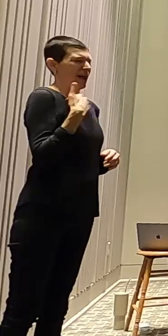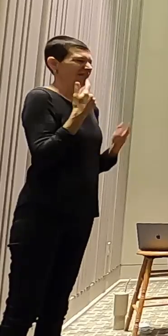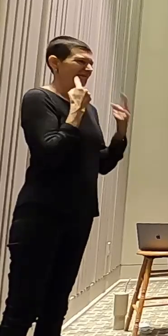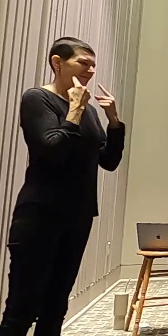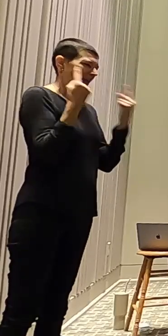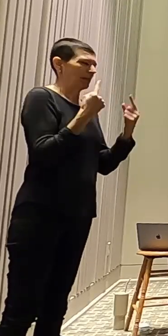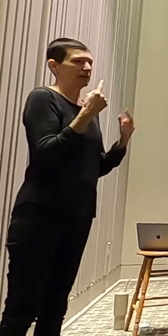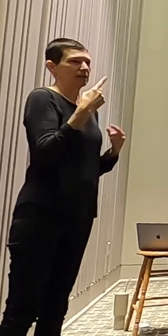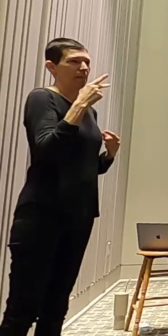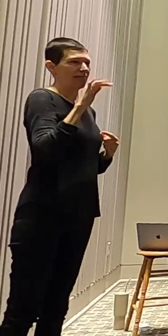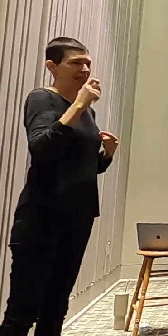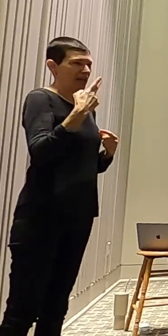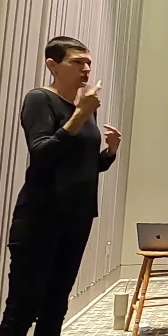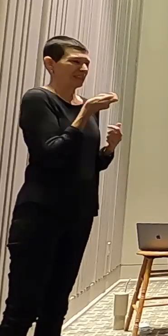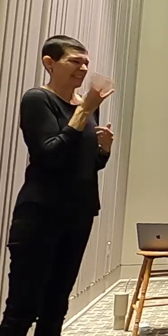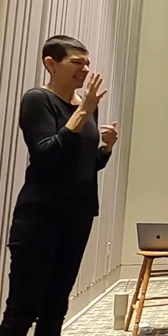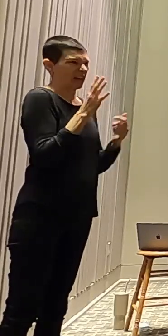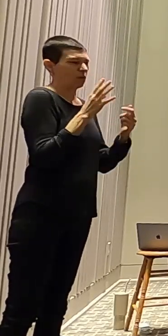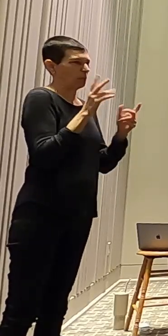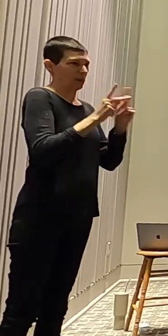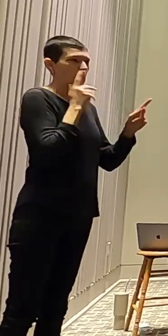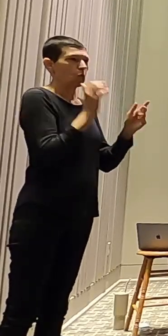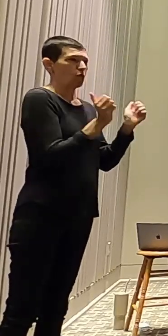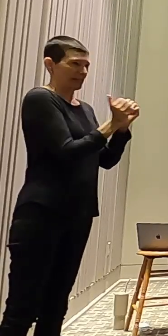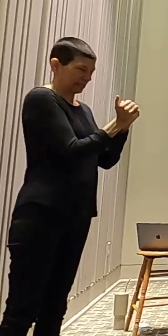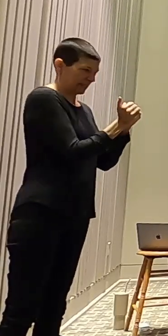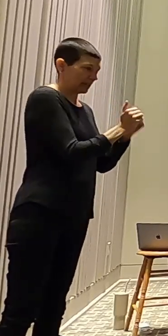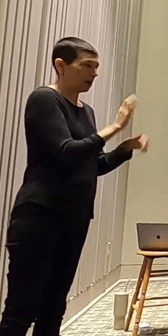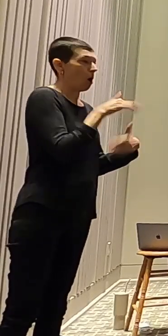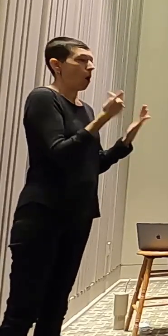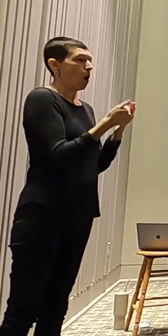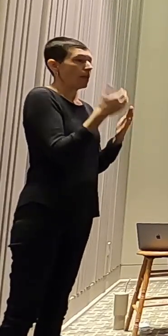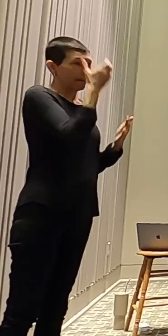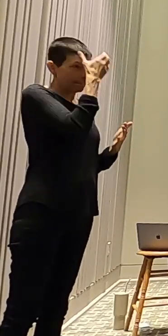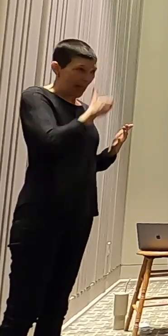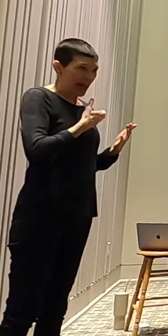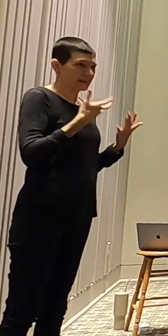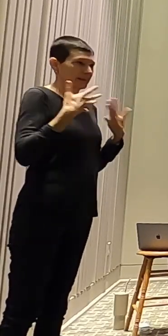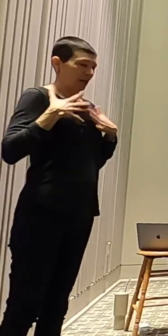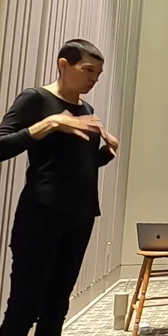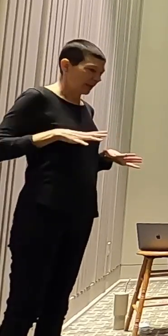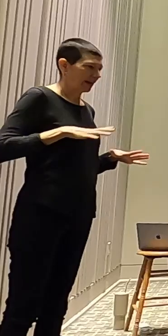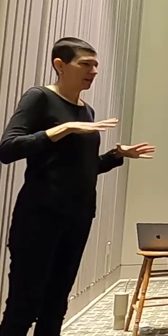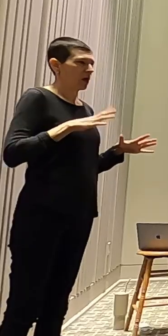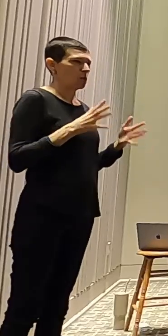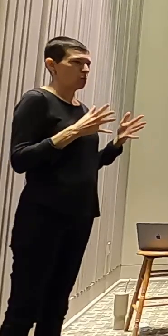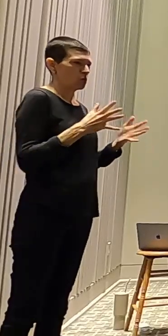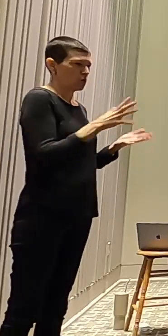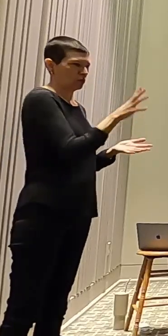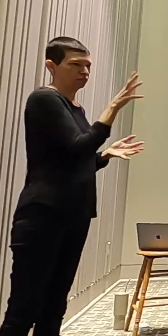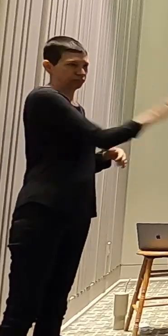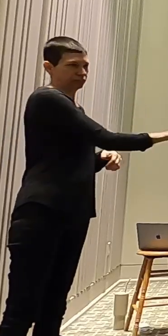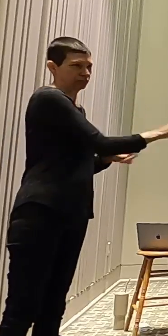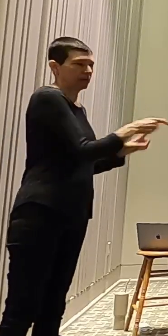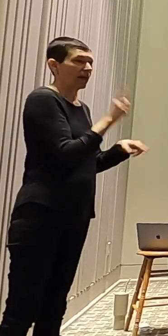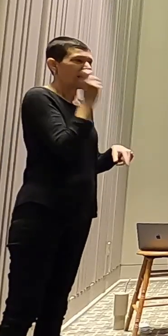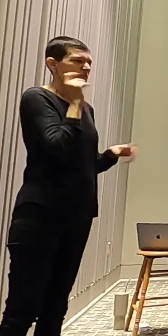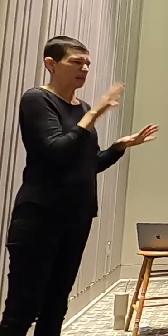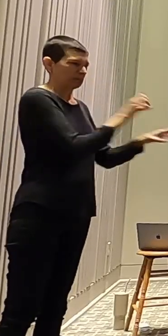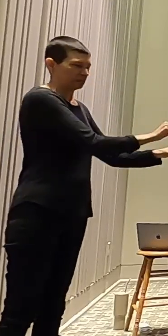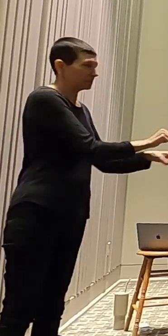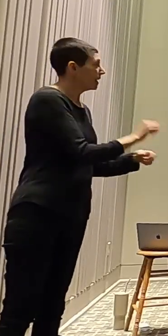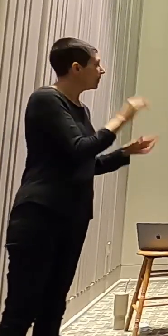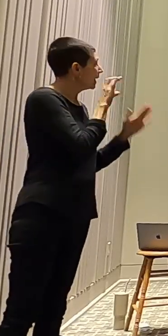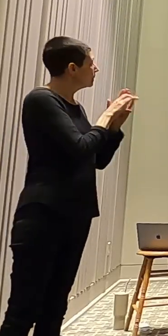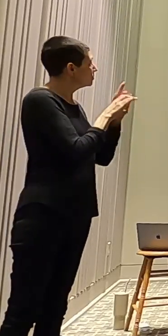potlatch held, and several dozen people were arrested. All of the masks and regalia were confiscated by the government, and the image